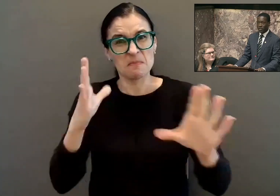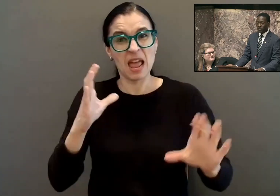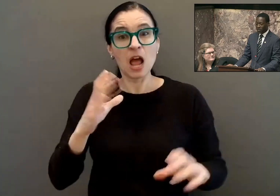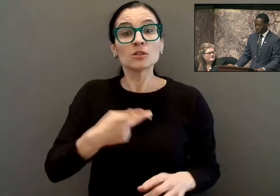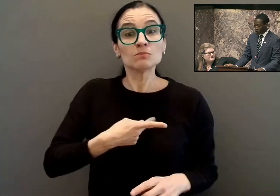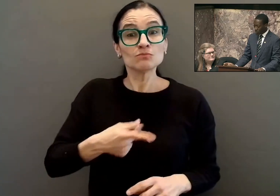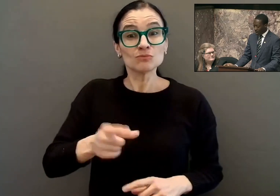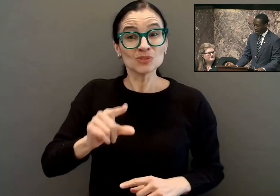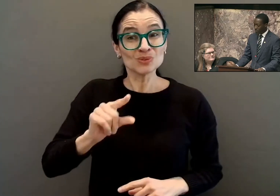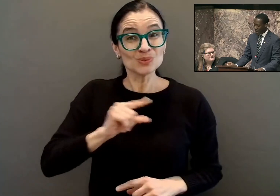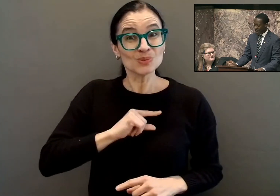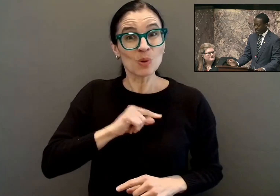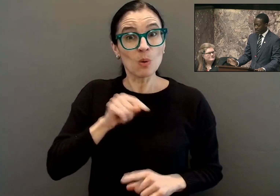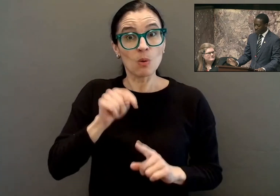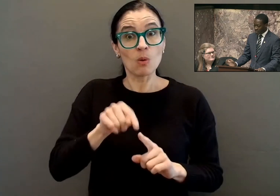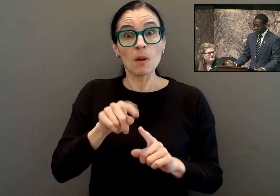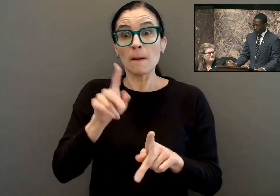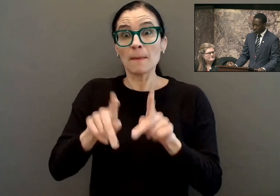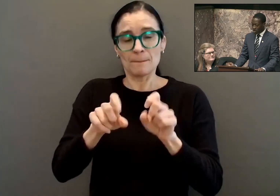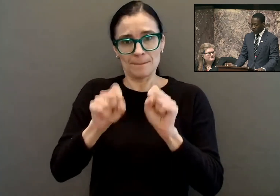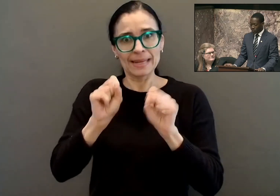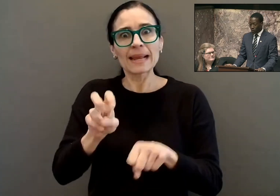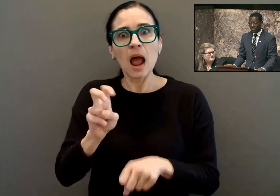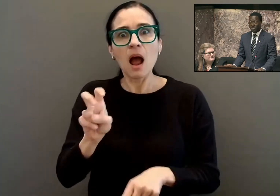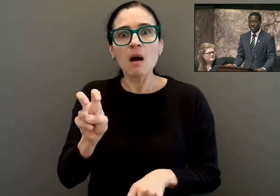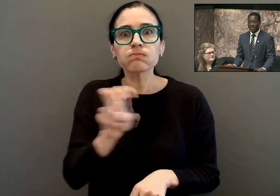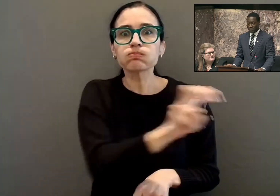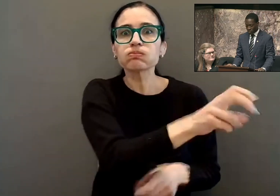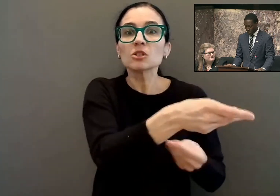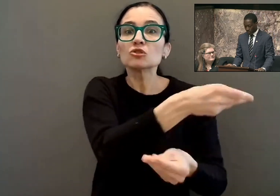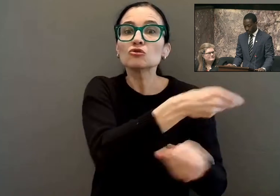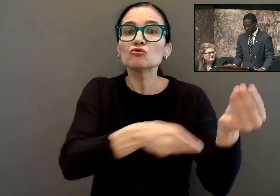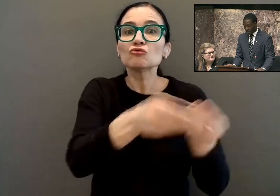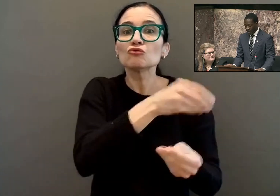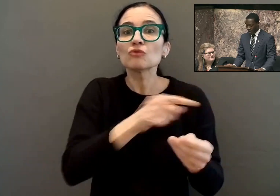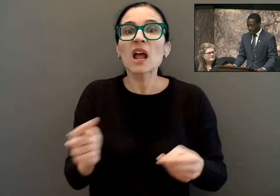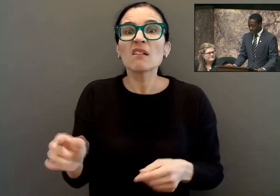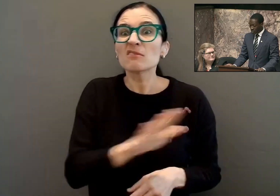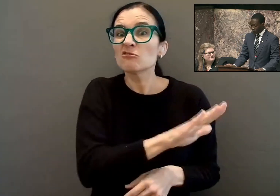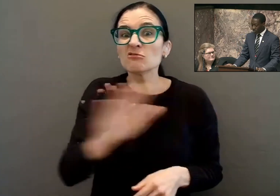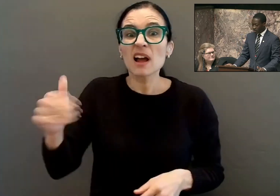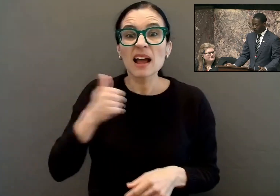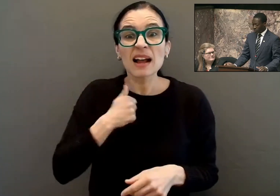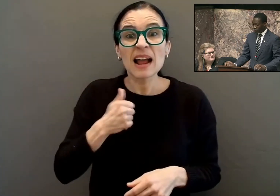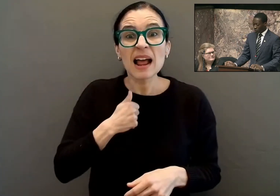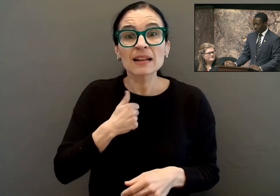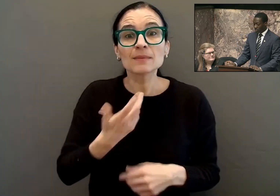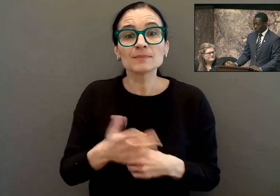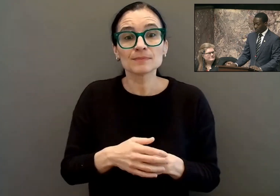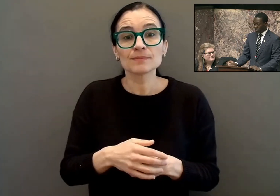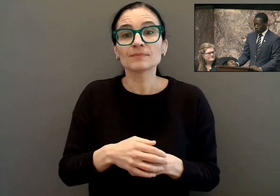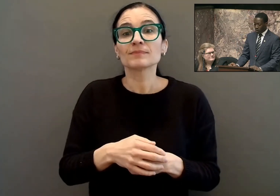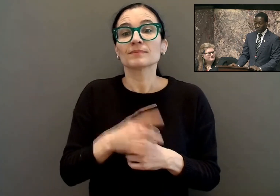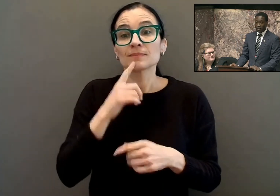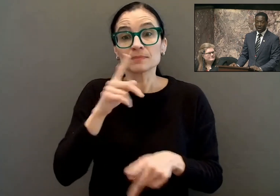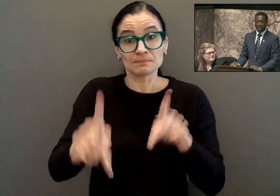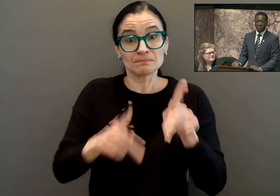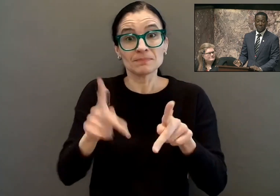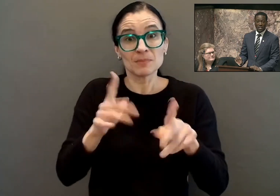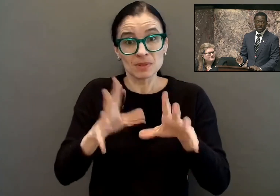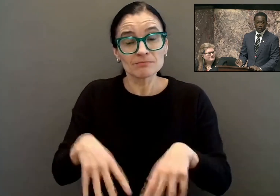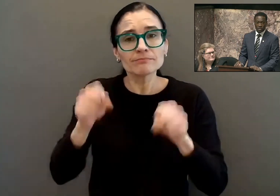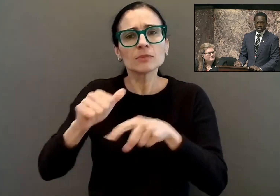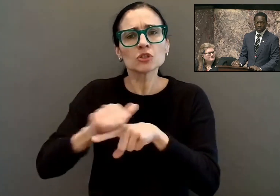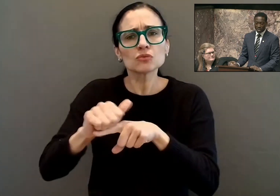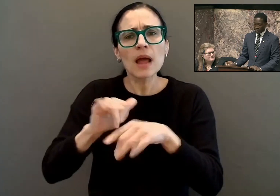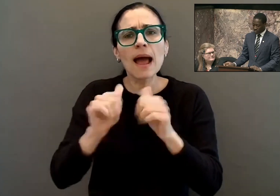are trained for high-paying, skilled jobs in port logistics and shipping. This is what our government is already doing, growing the